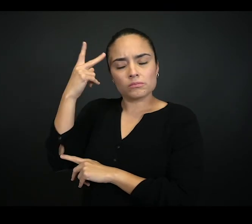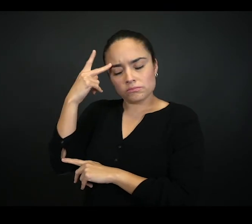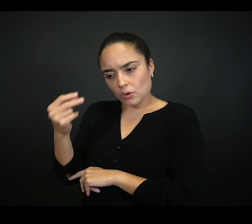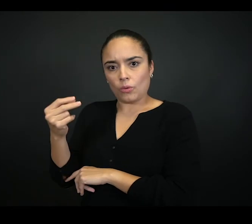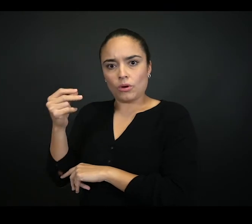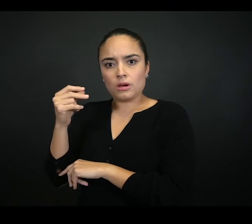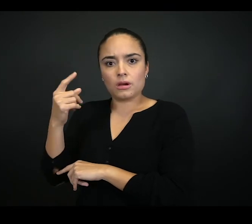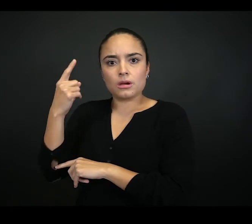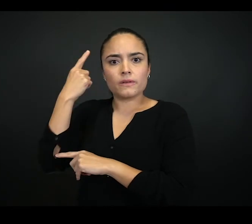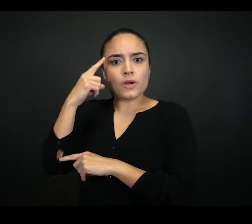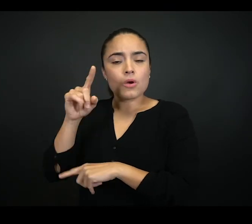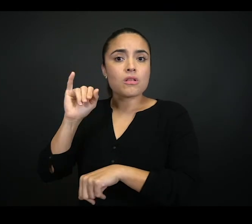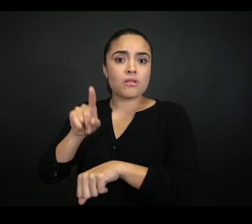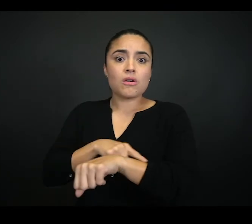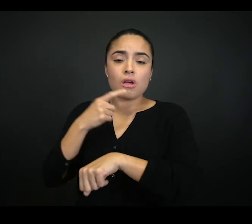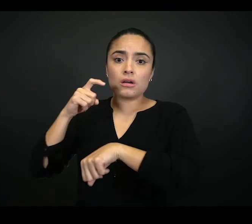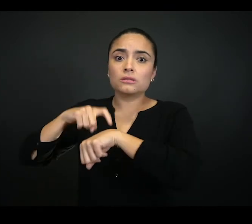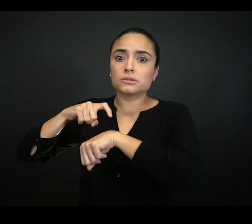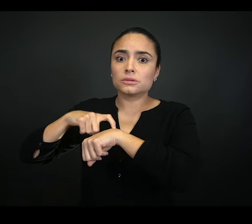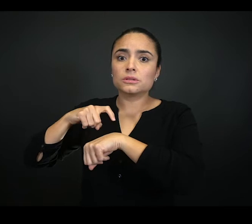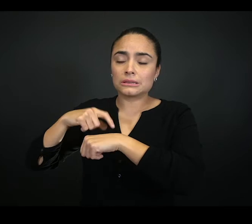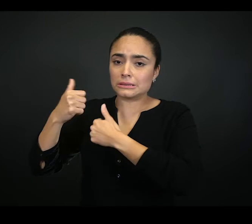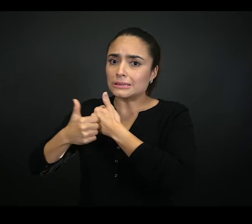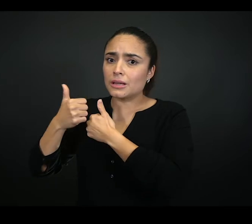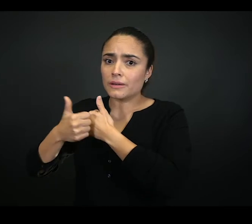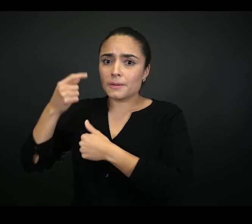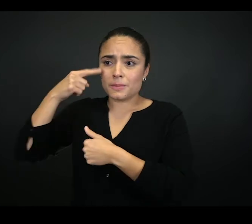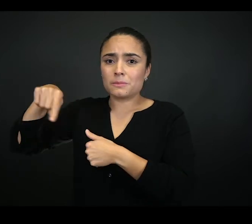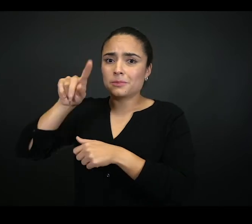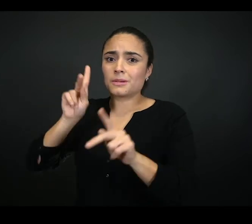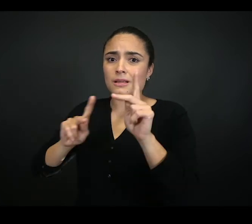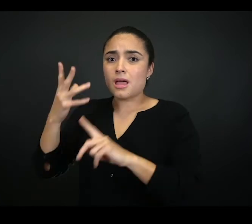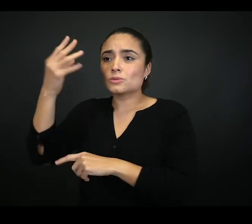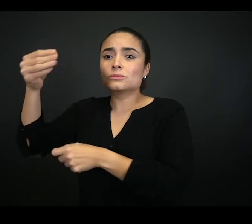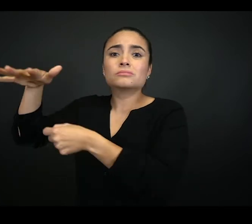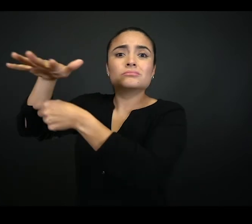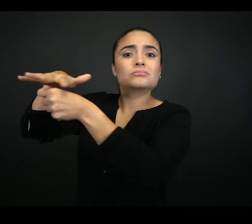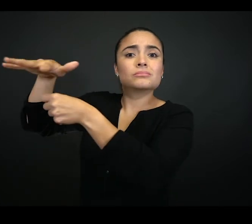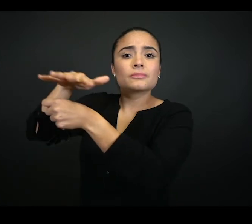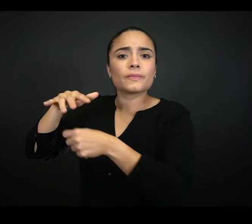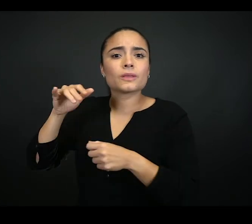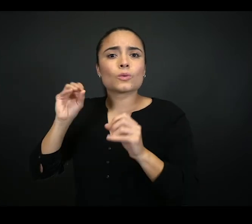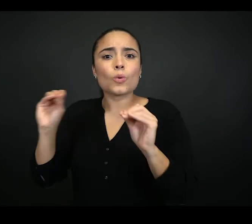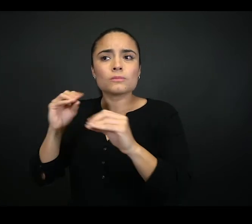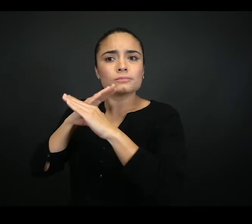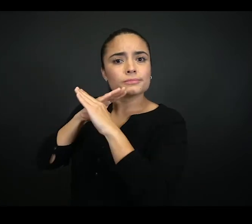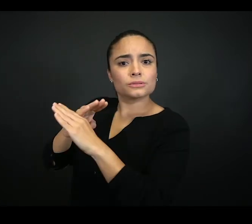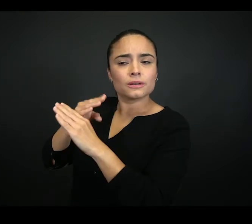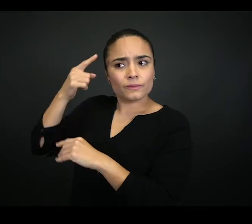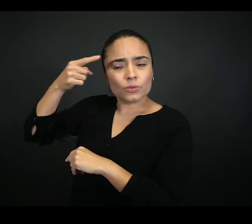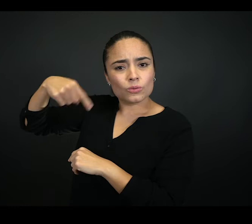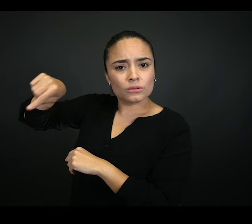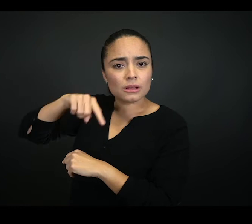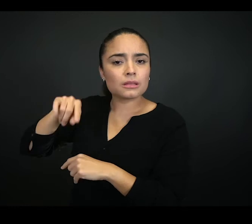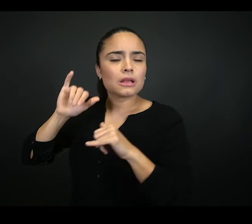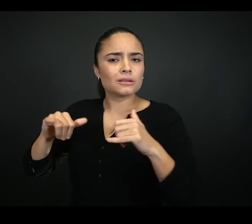being out for extended periods of time. And that's dangerous for people who use on the street, who live on the